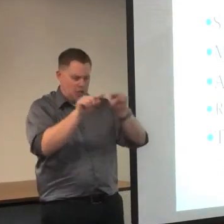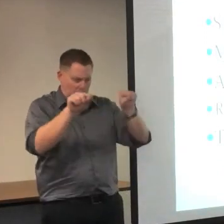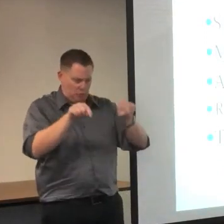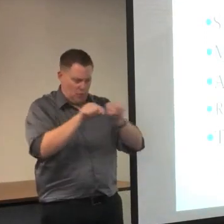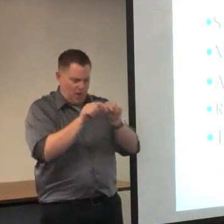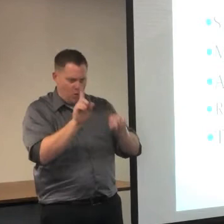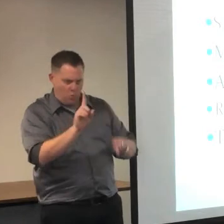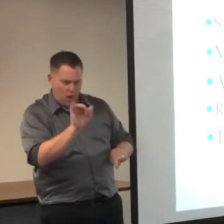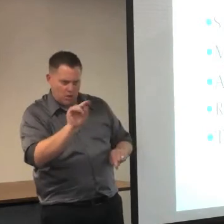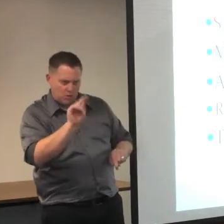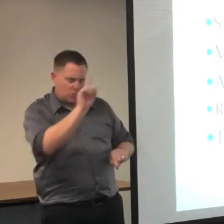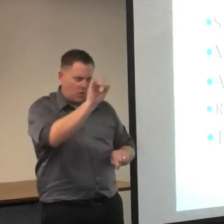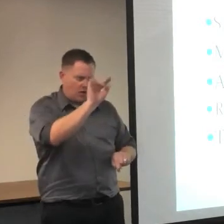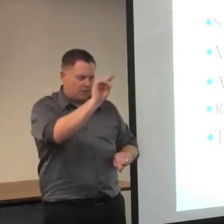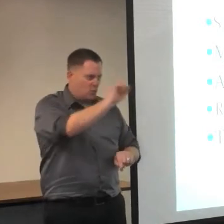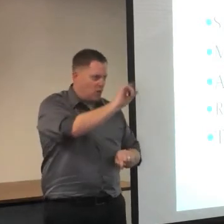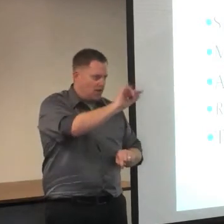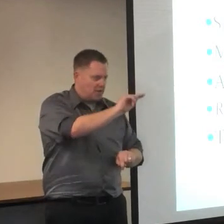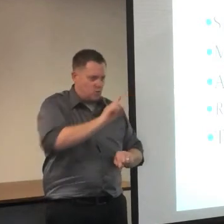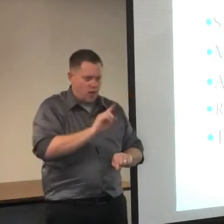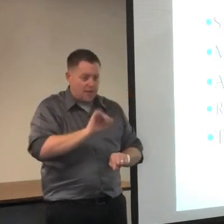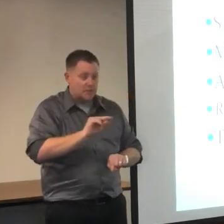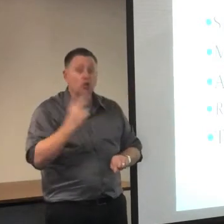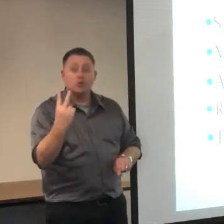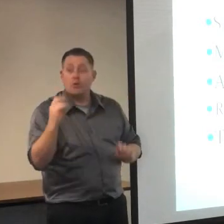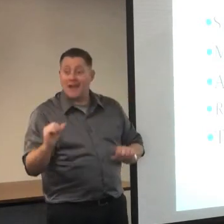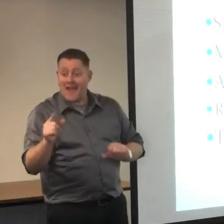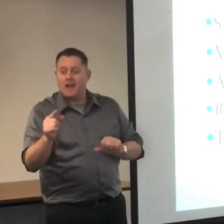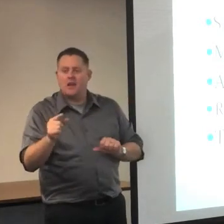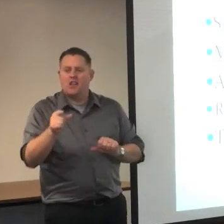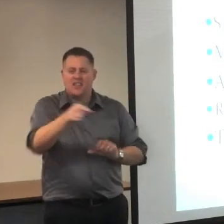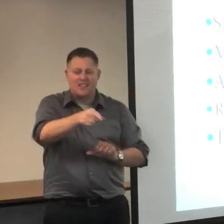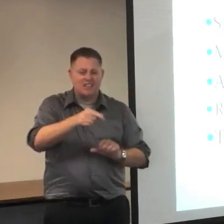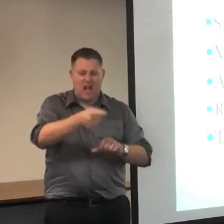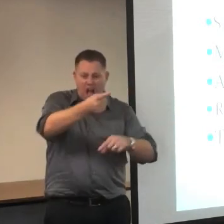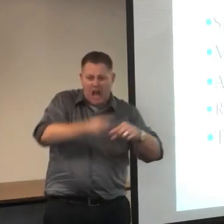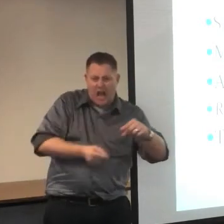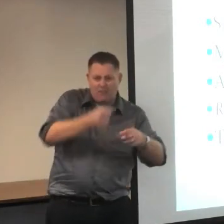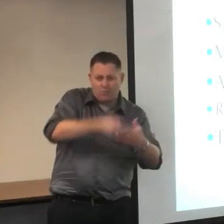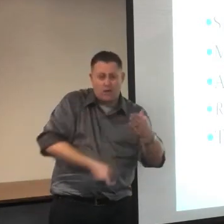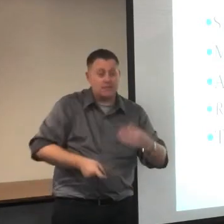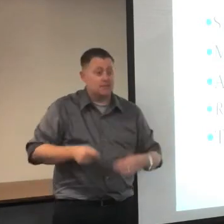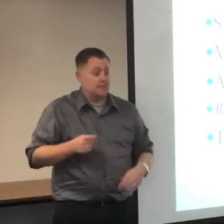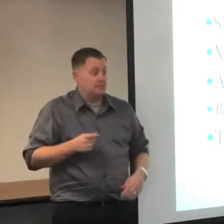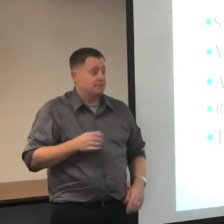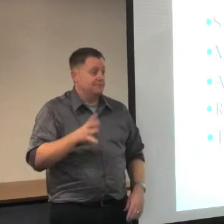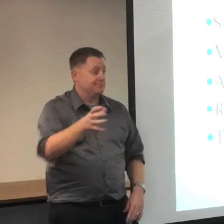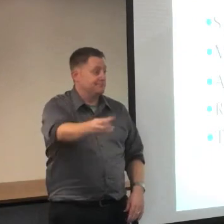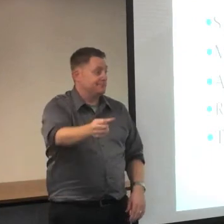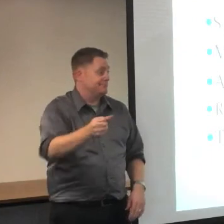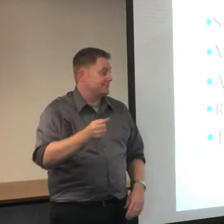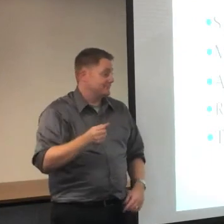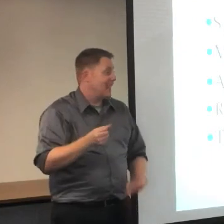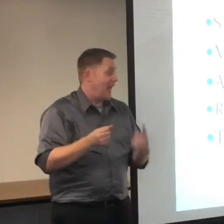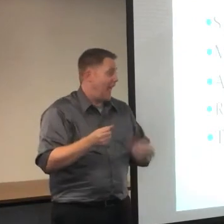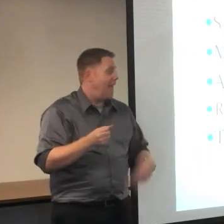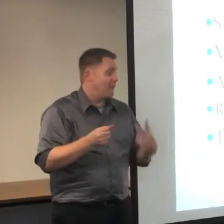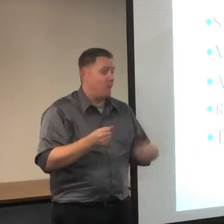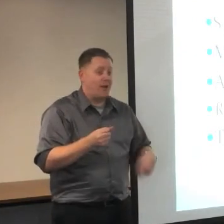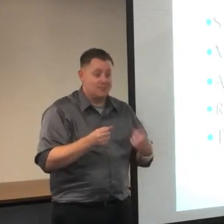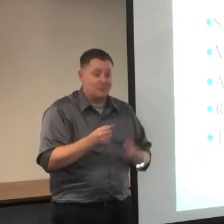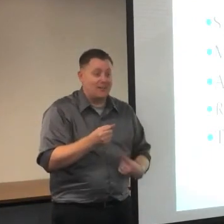sides, and 2 people can accomplish it, 1 can do it for half the price, guess what? I'm going to do it for half the price.